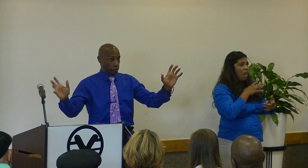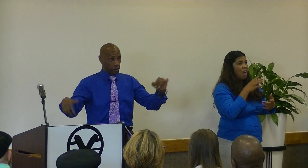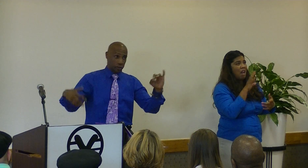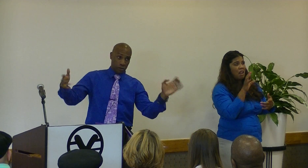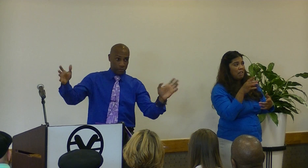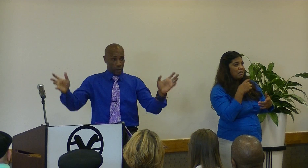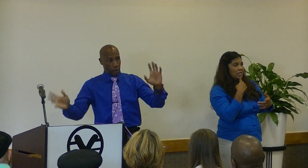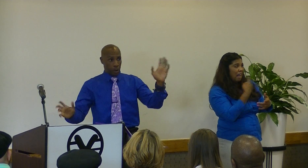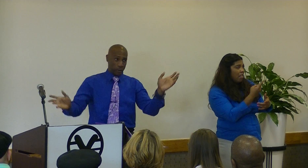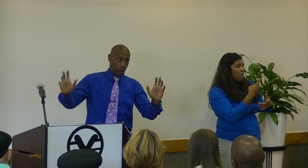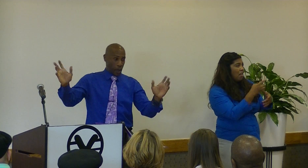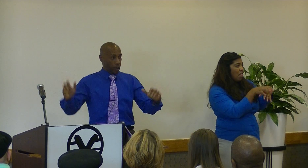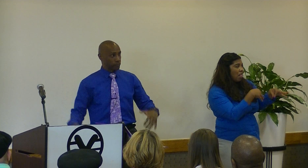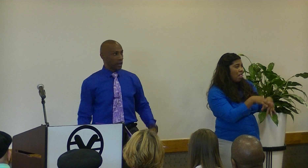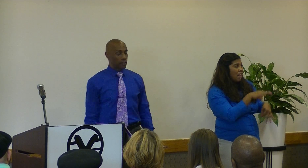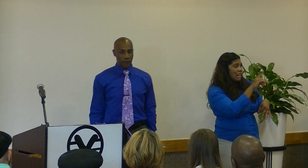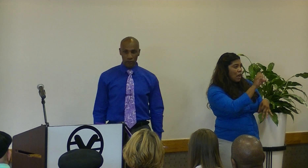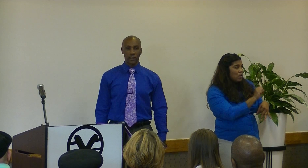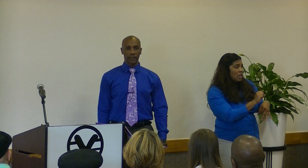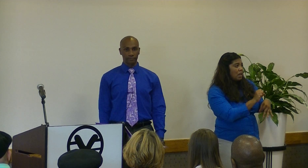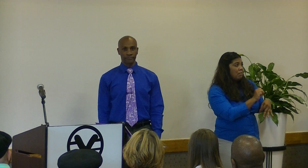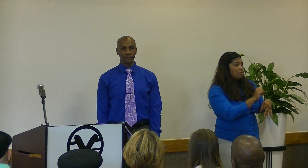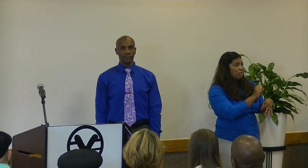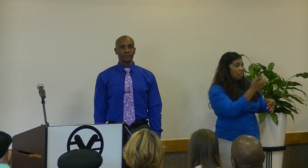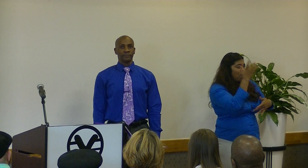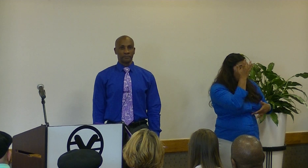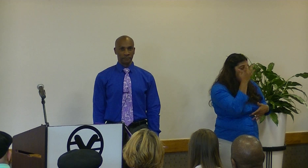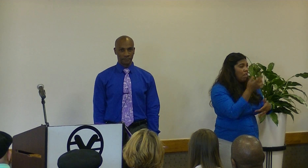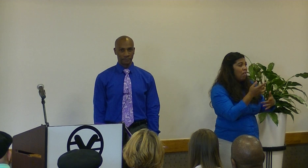it's an illness, and this and that, blah, blah, blah, blah. And the father's like,